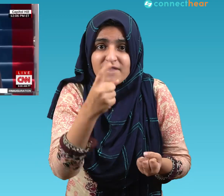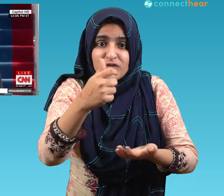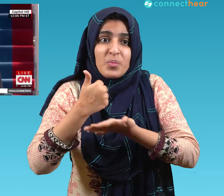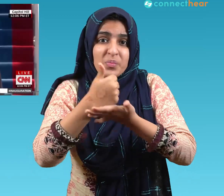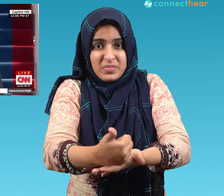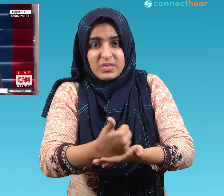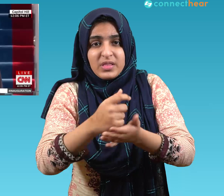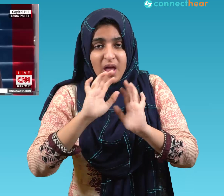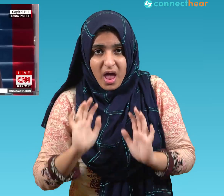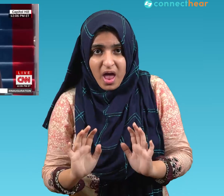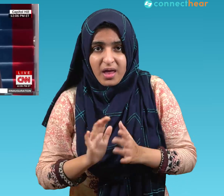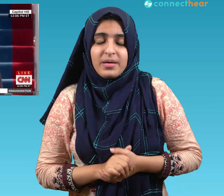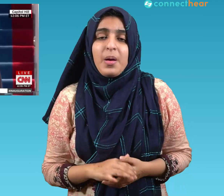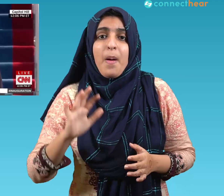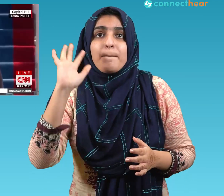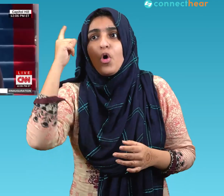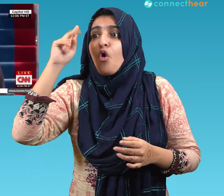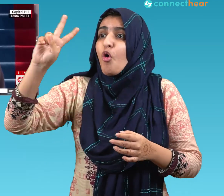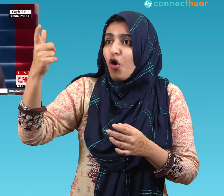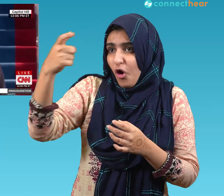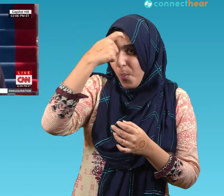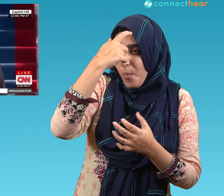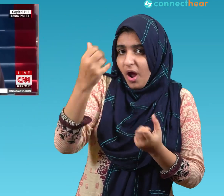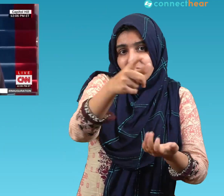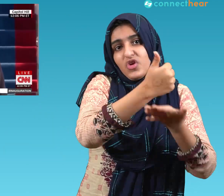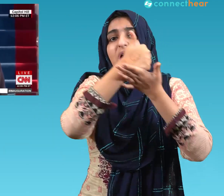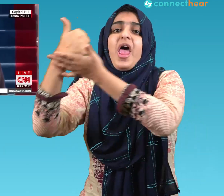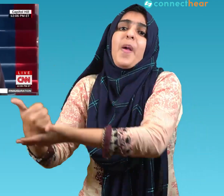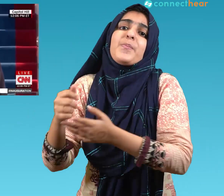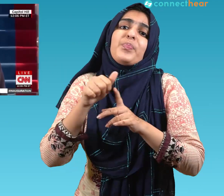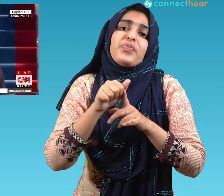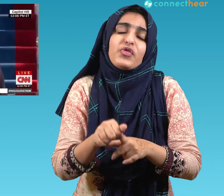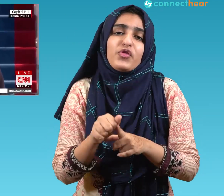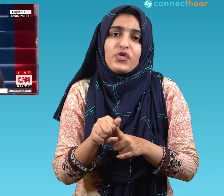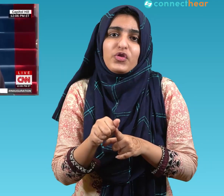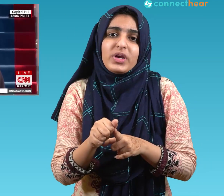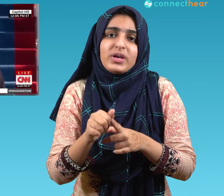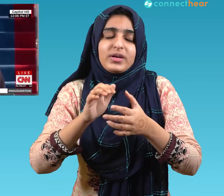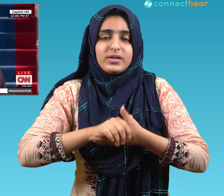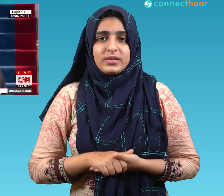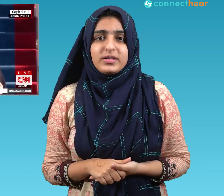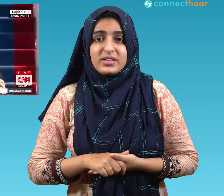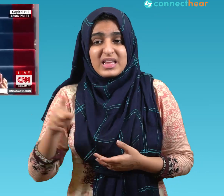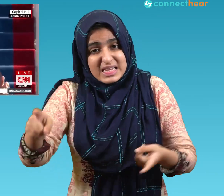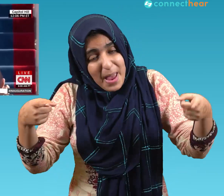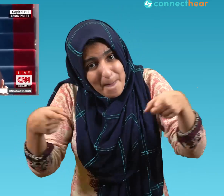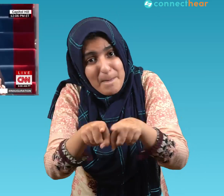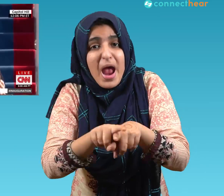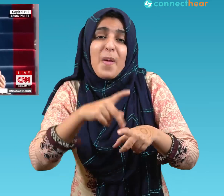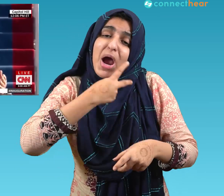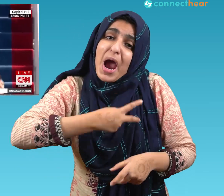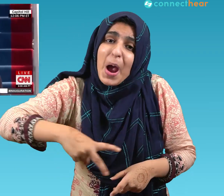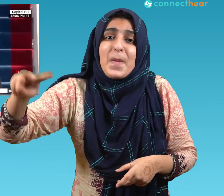hand. There are other days when we're called to lend a hand. That's how it has to be.